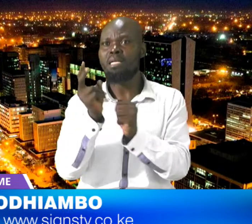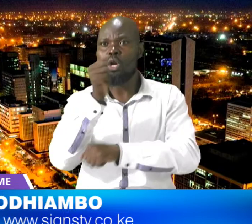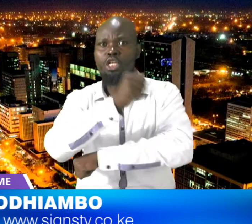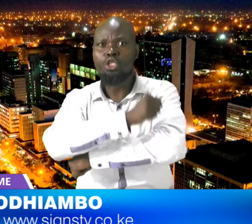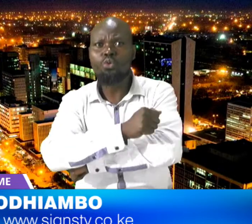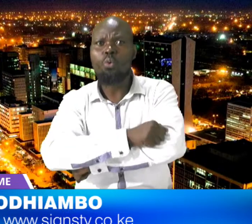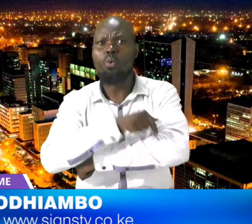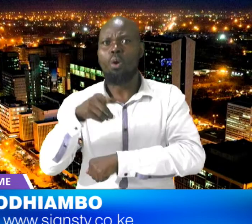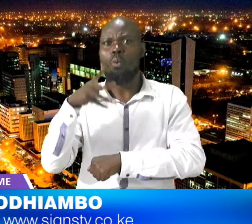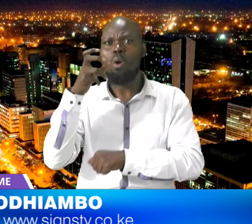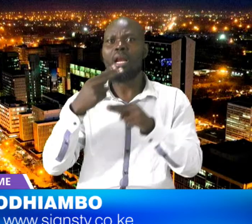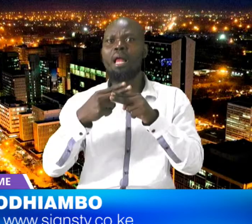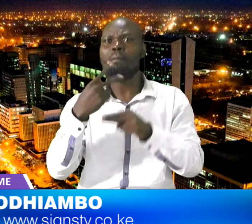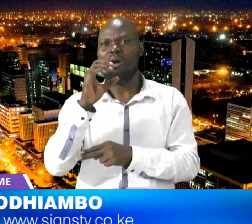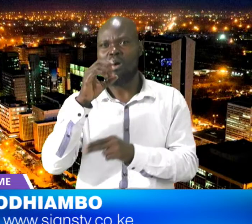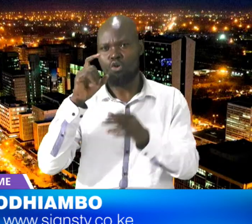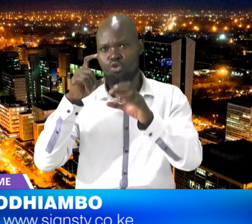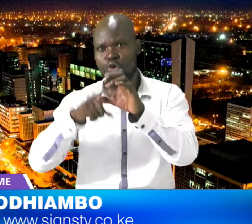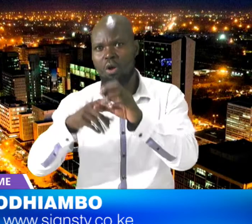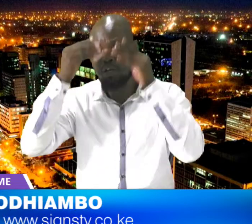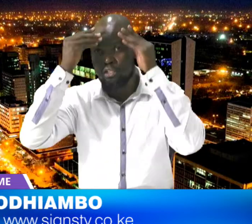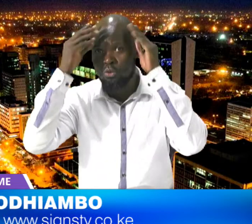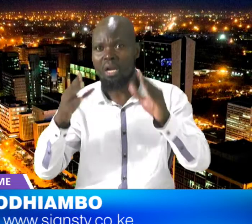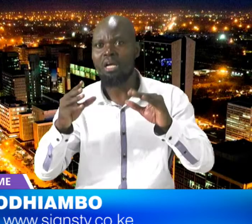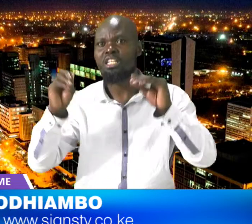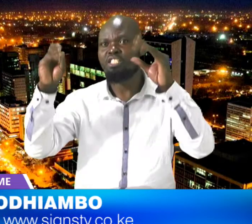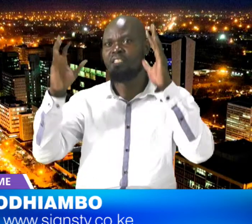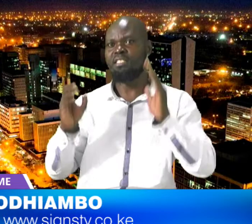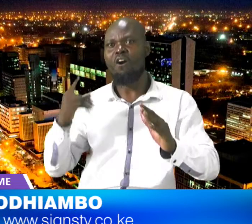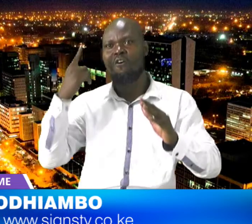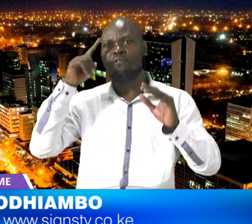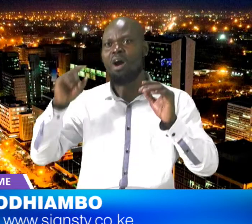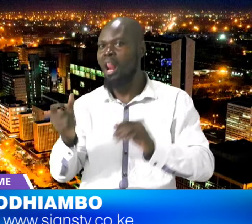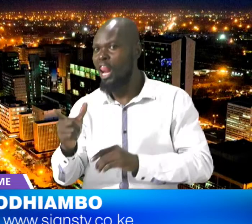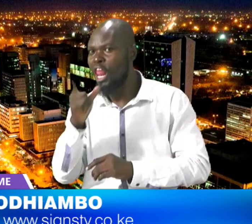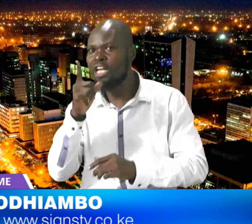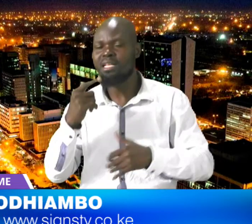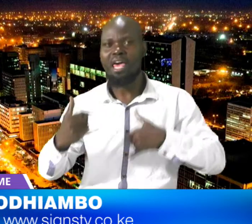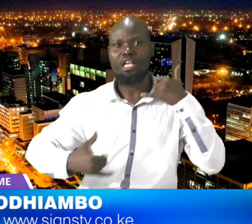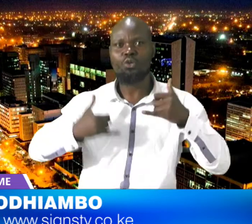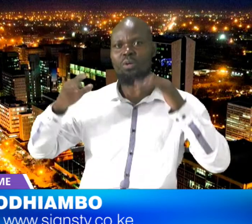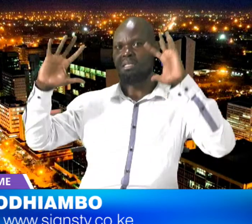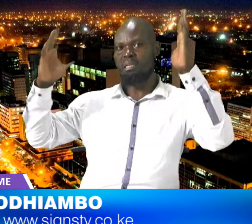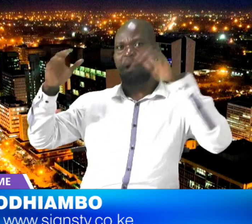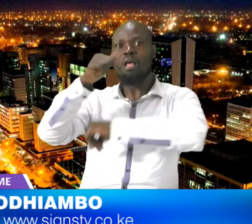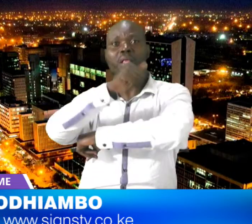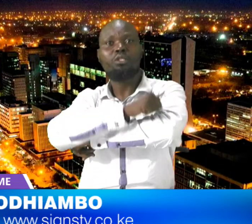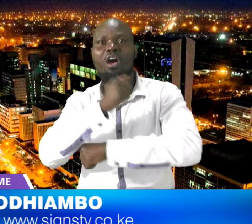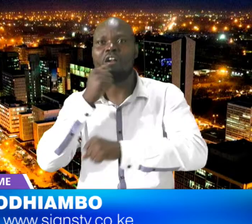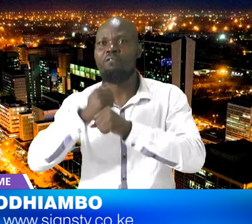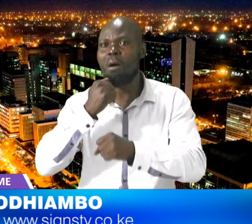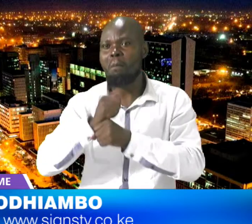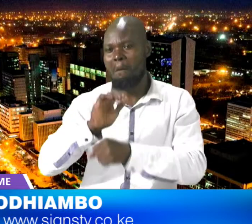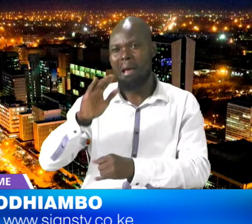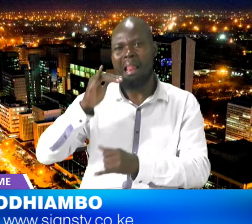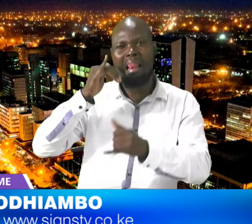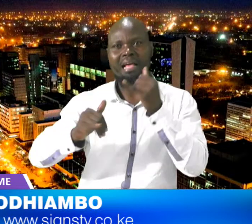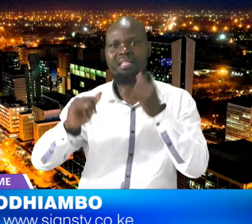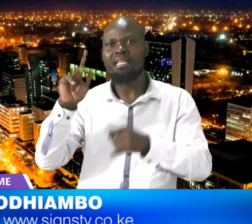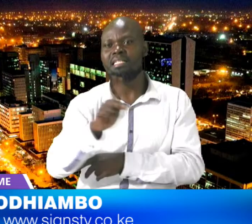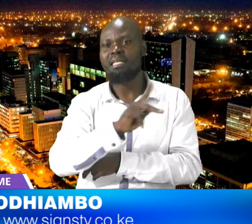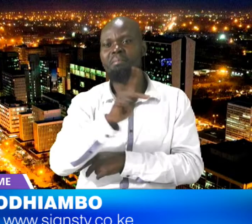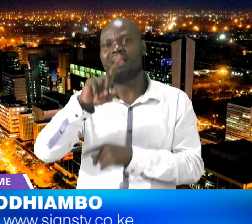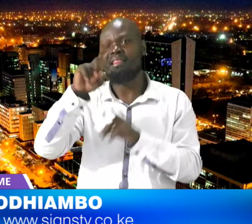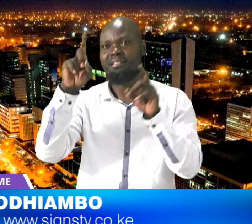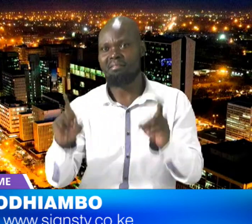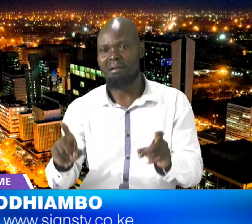in personal attacks. The leaders made these sentiments at Nyamninia Mixed Secondary School, where Odhiambo